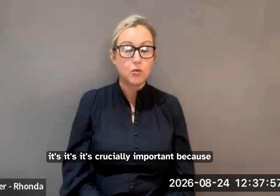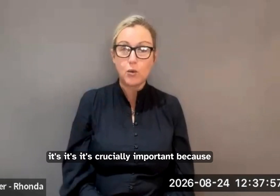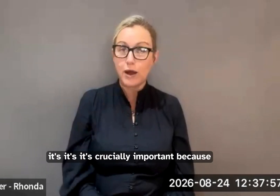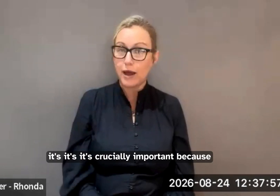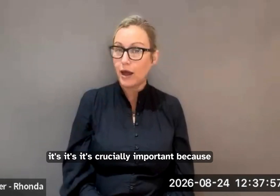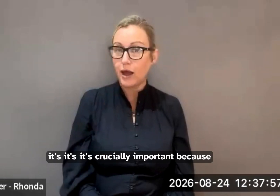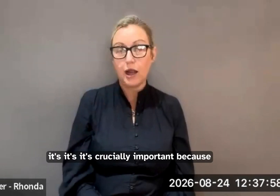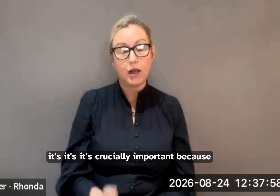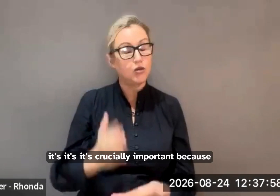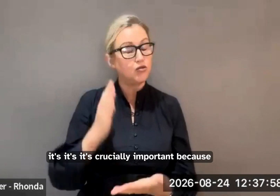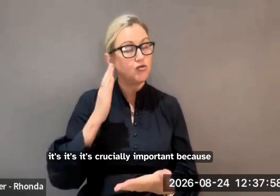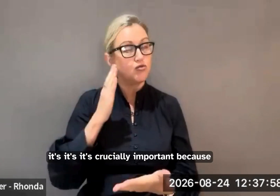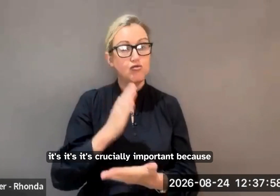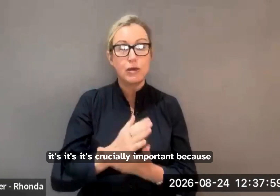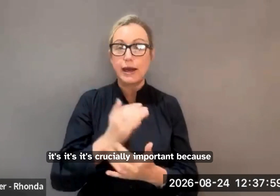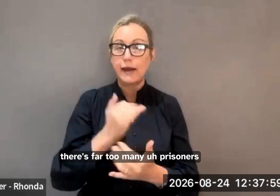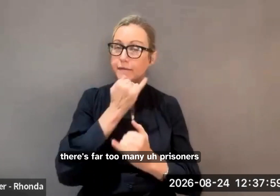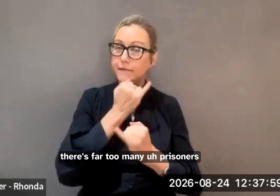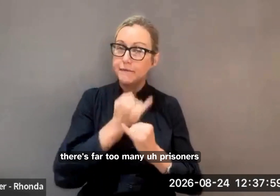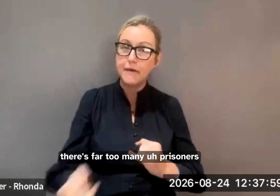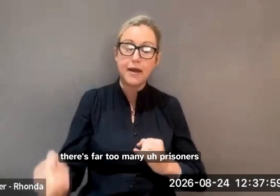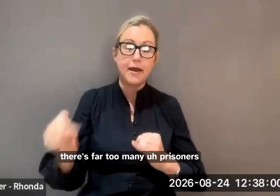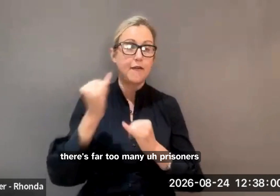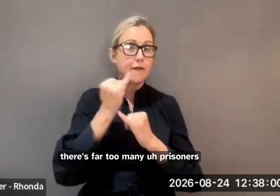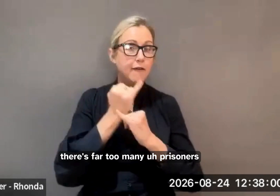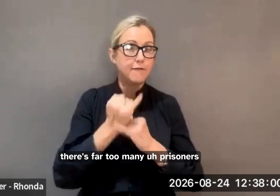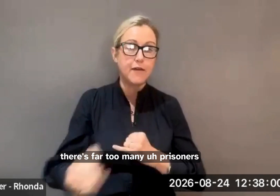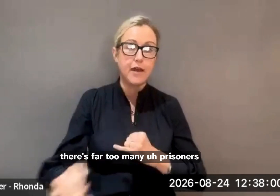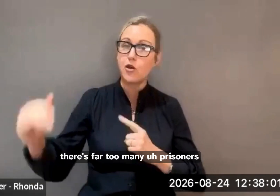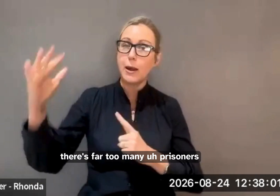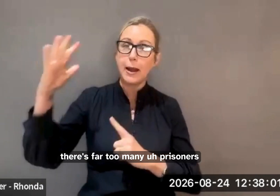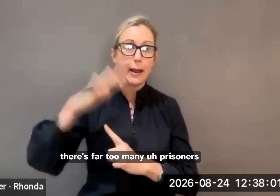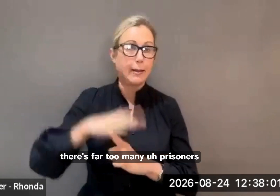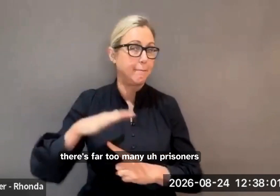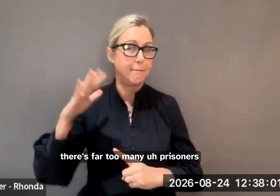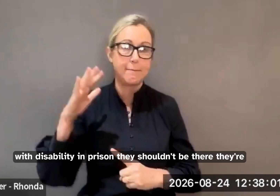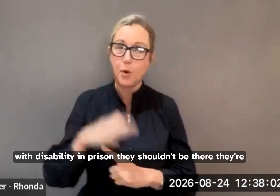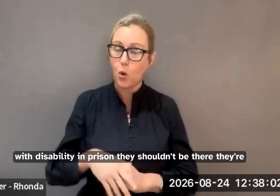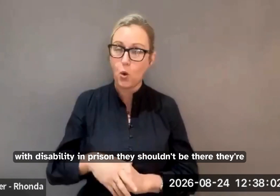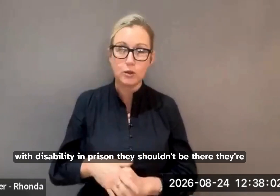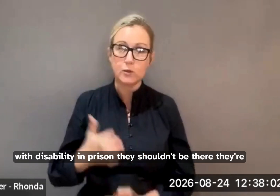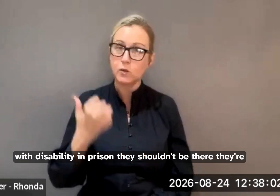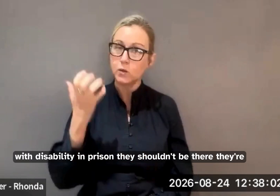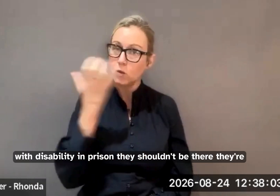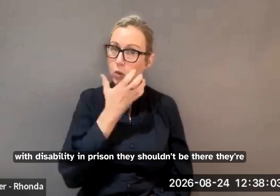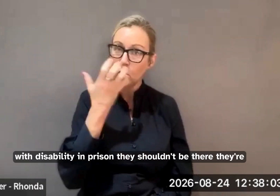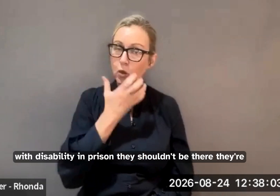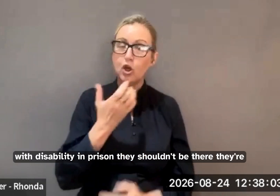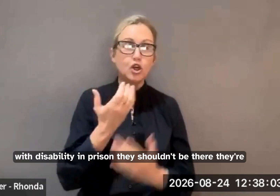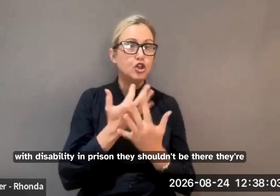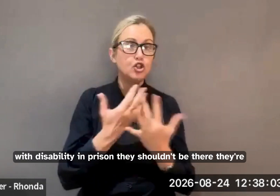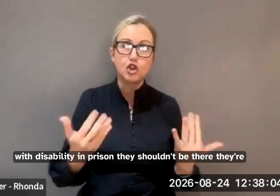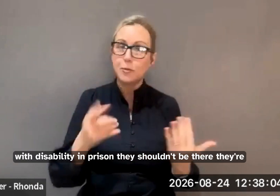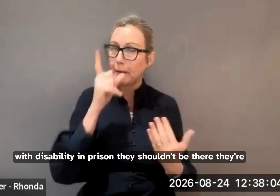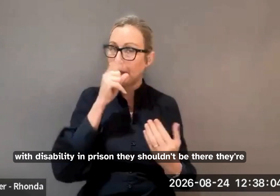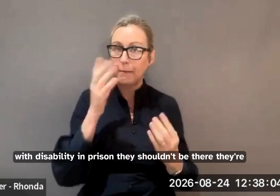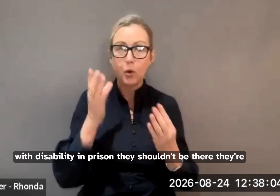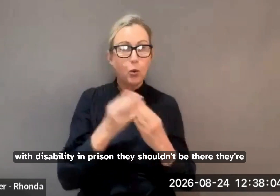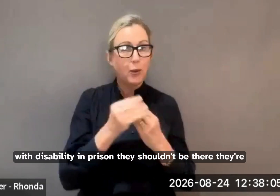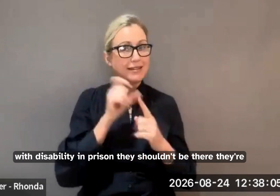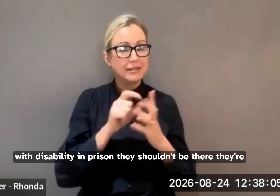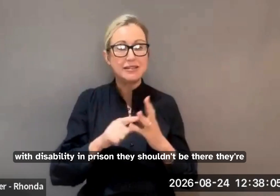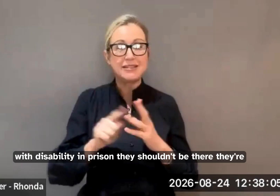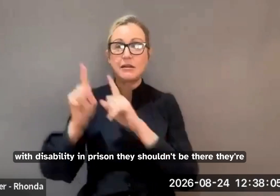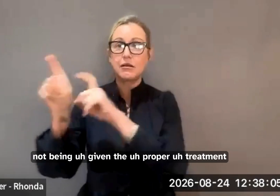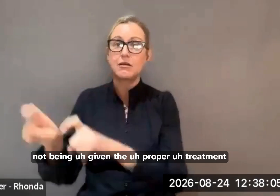It's crucially important because there's far too many prisoners with disability in prison. They shouldn't